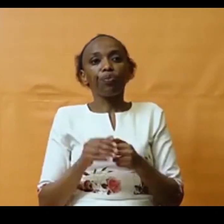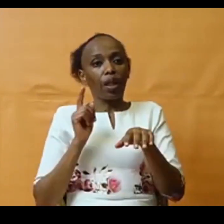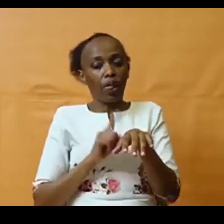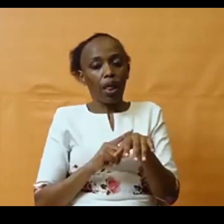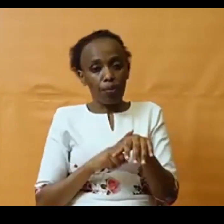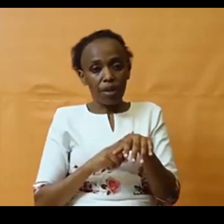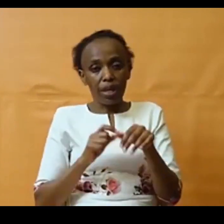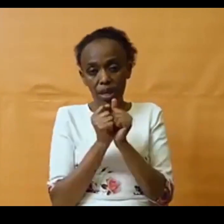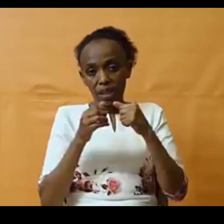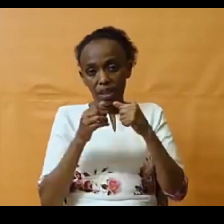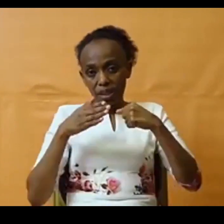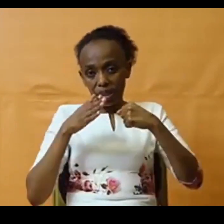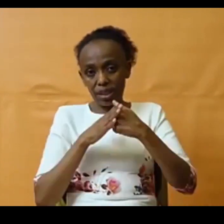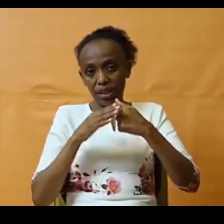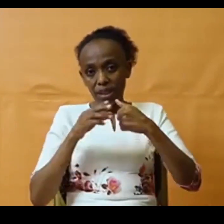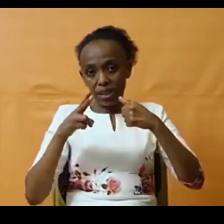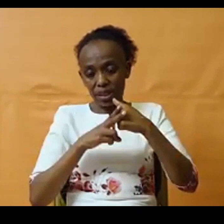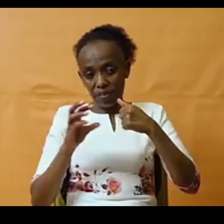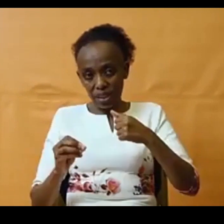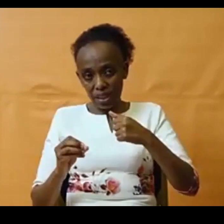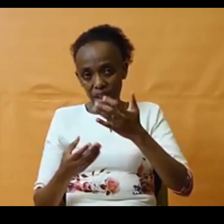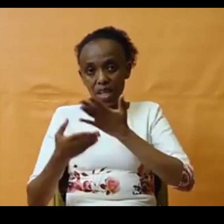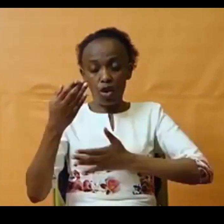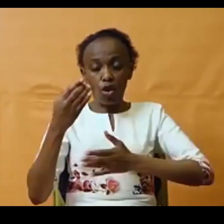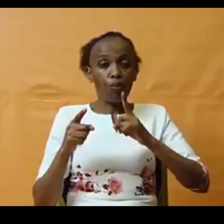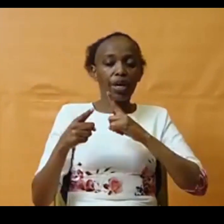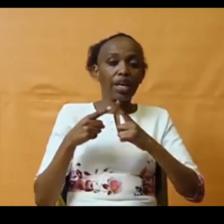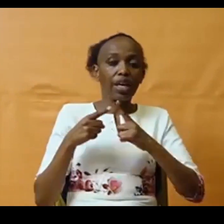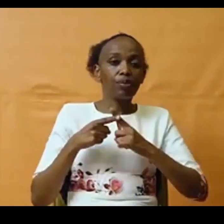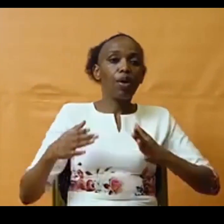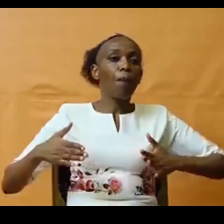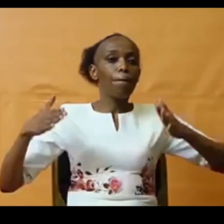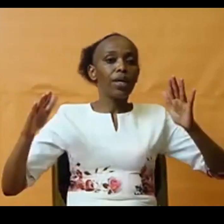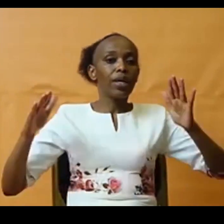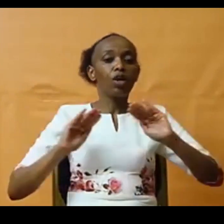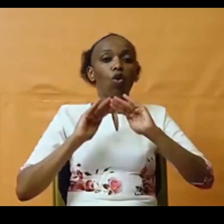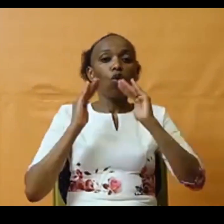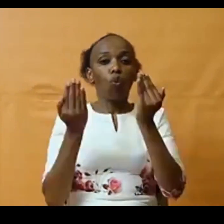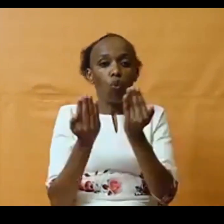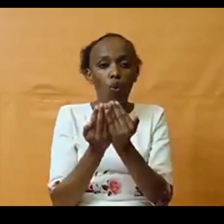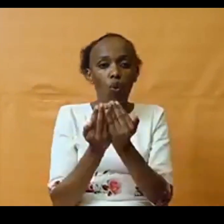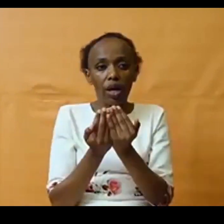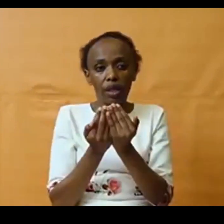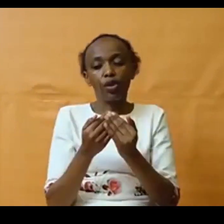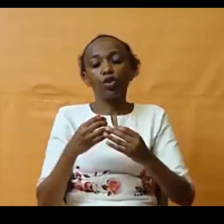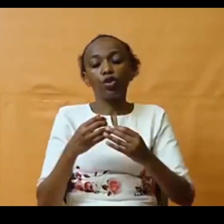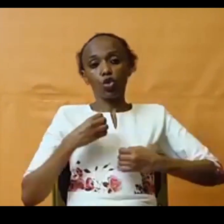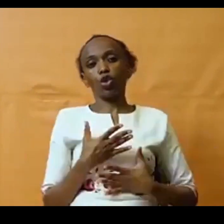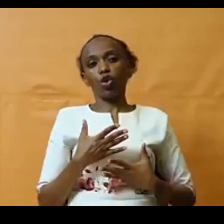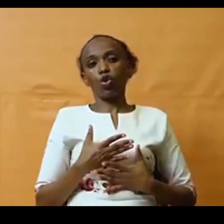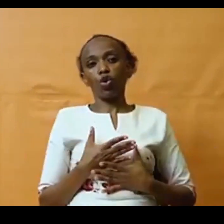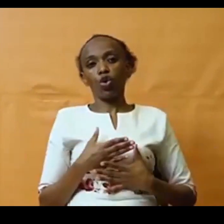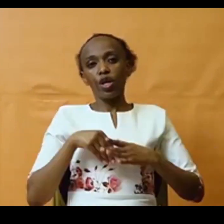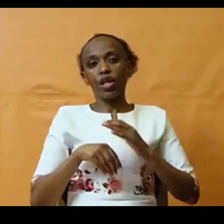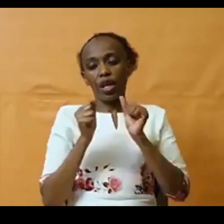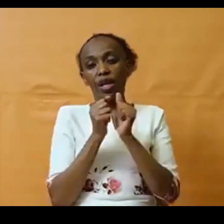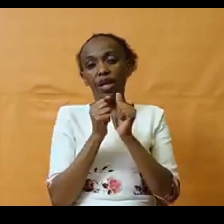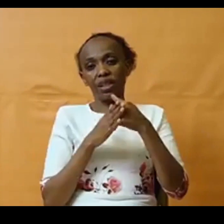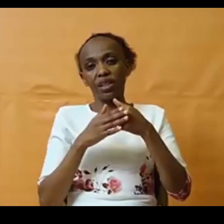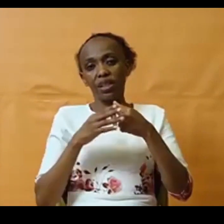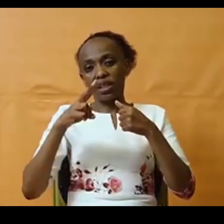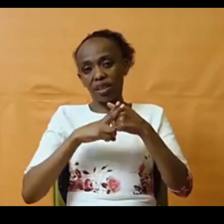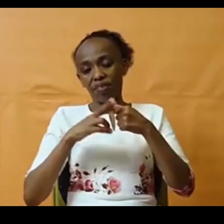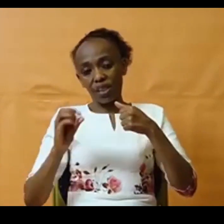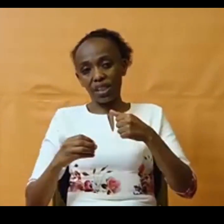1970s, economies did experience a big worldwide external shock. In the 1970s, it was the oil